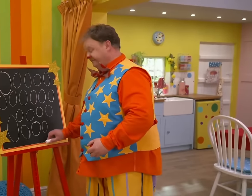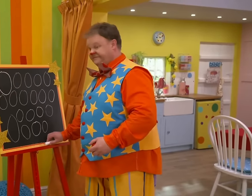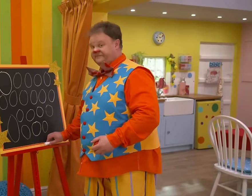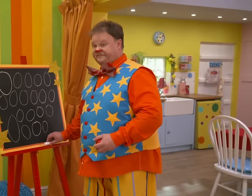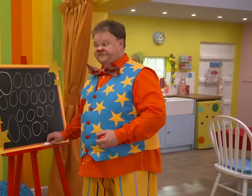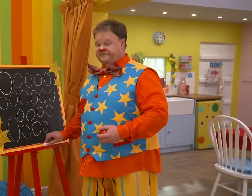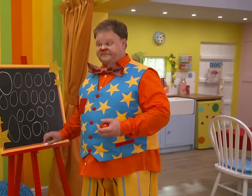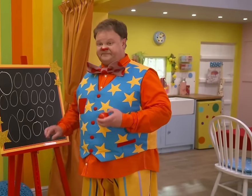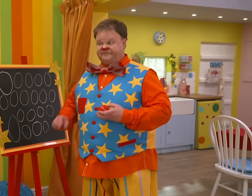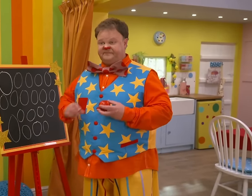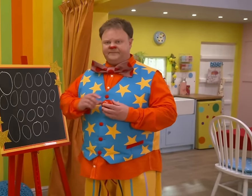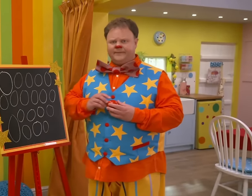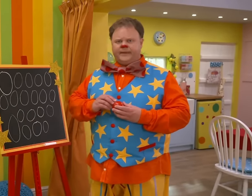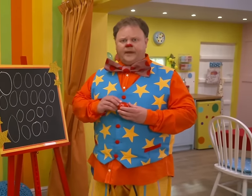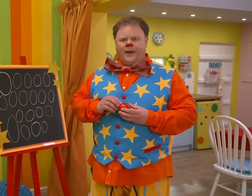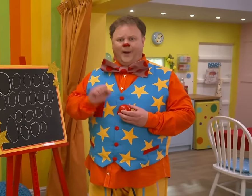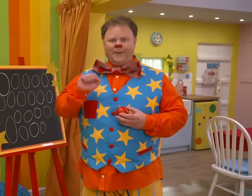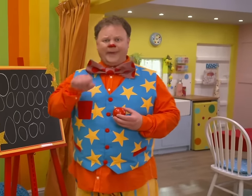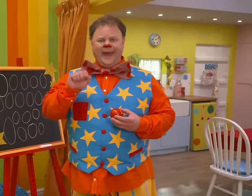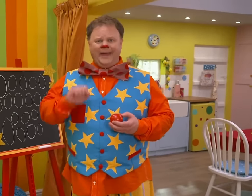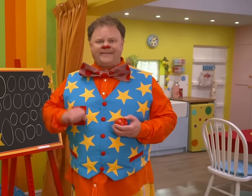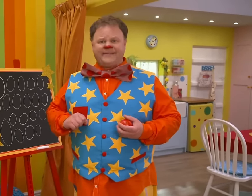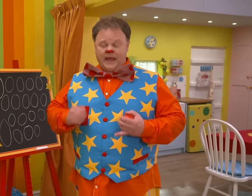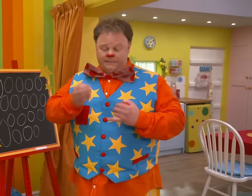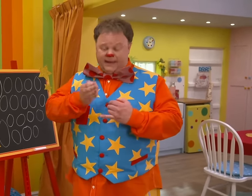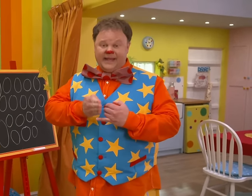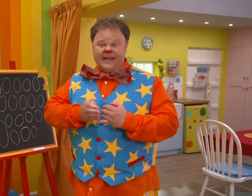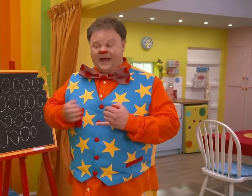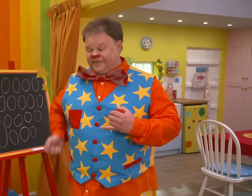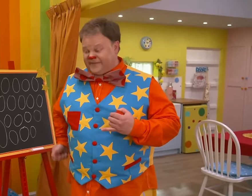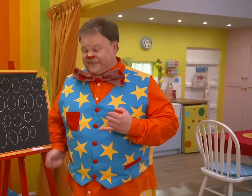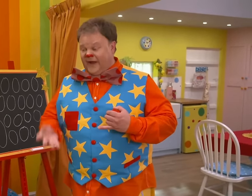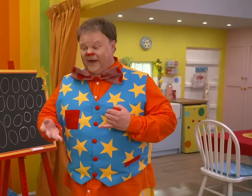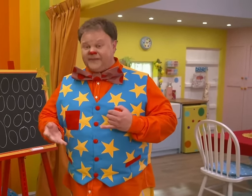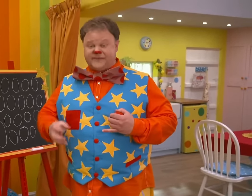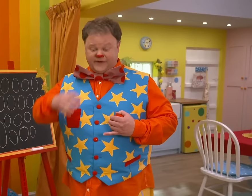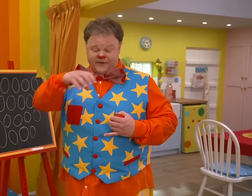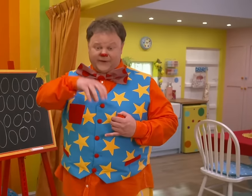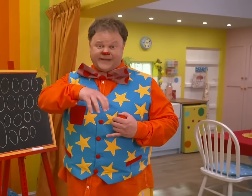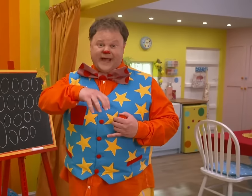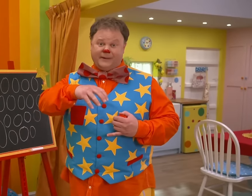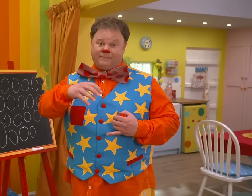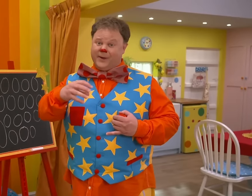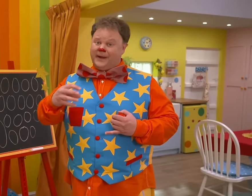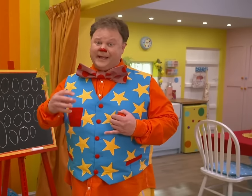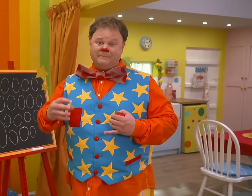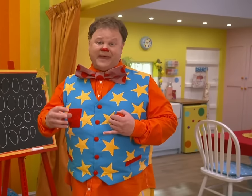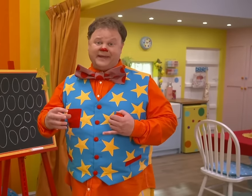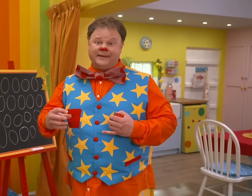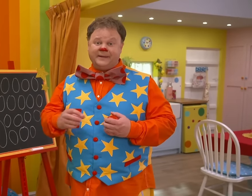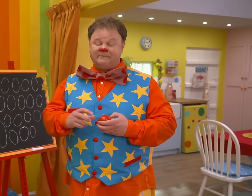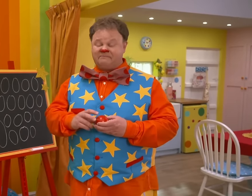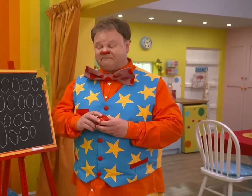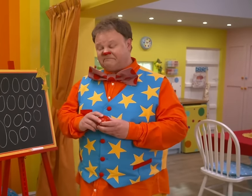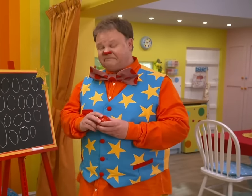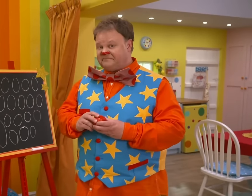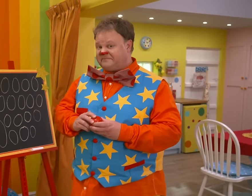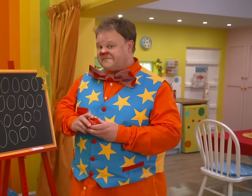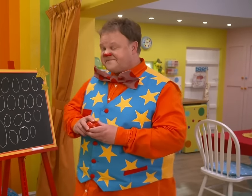is the last turn, Mr. Tumble. Oh, yes. My last chance to knock down a bowling pin. I'm sure you